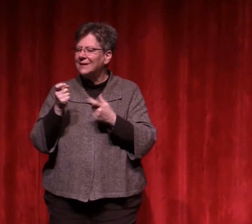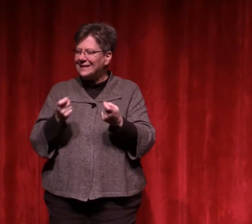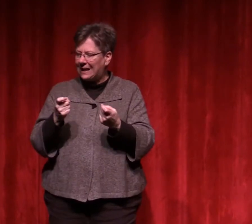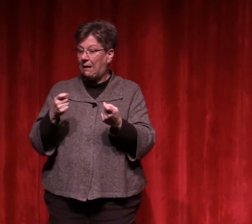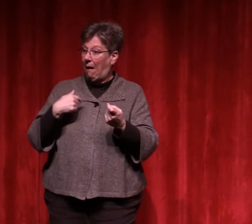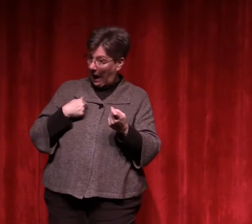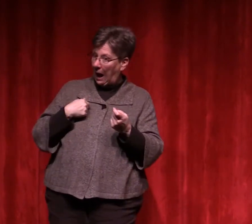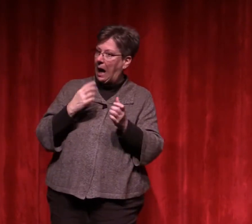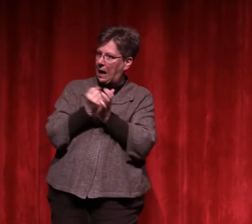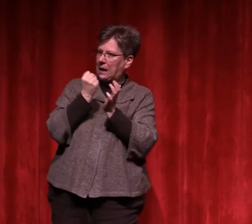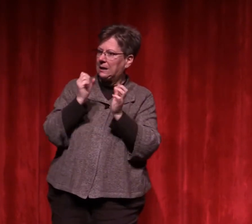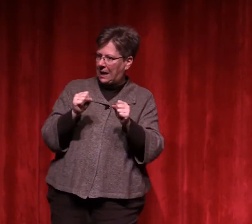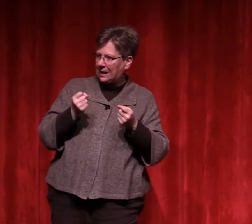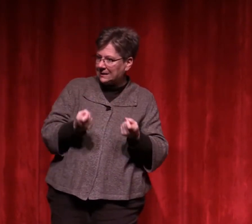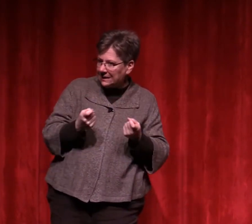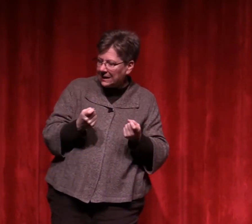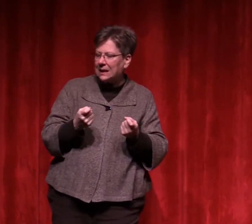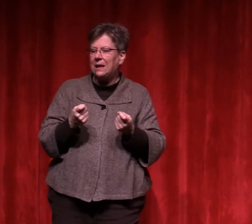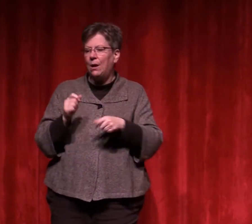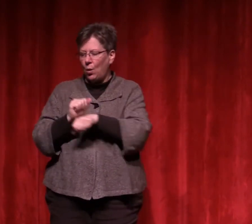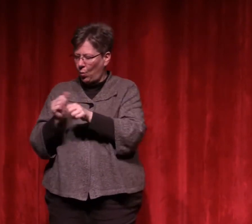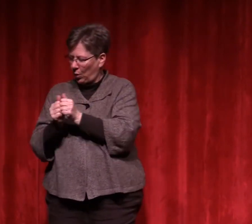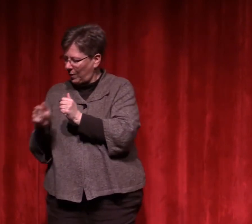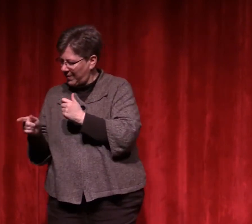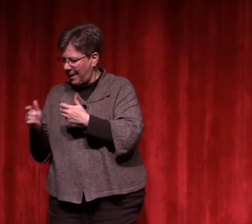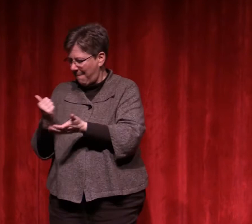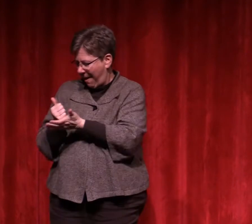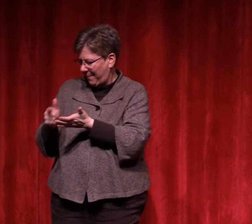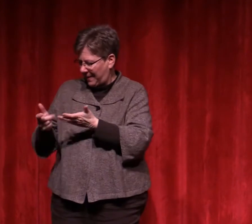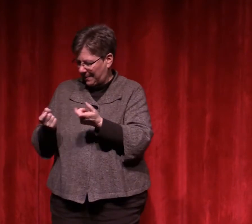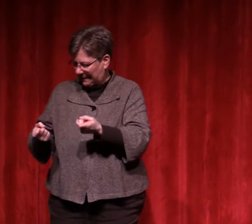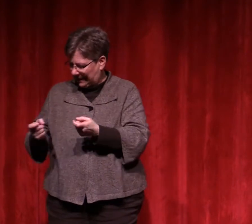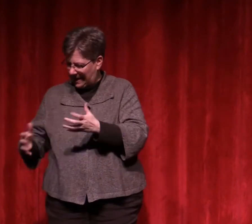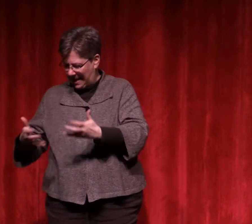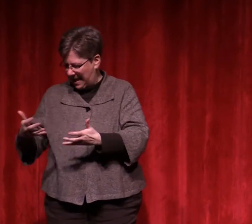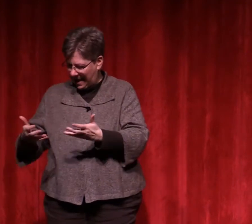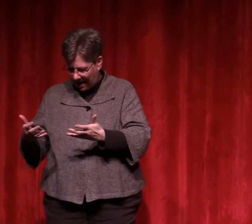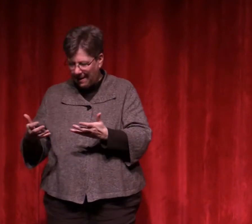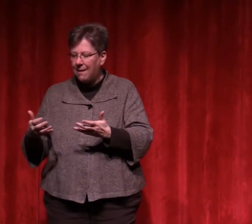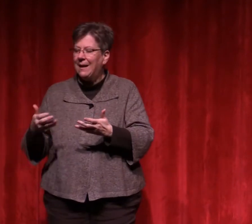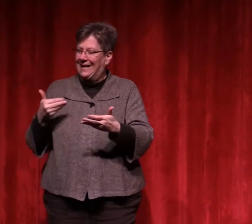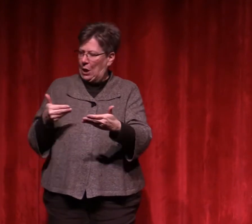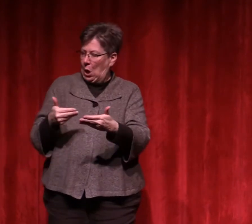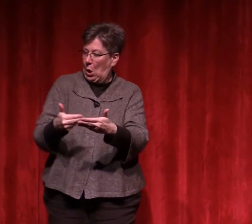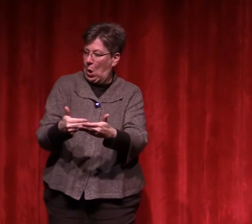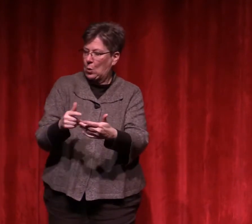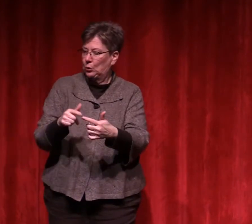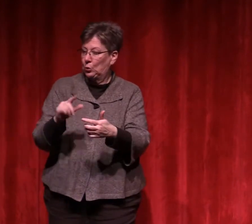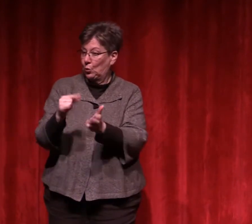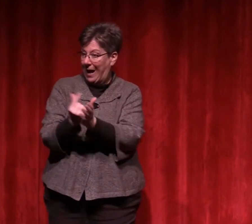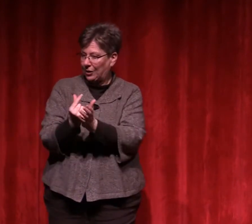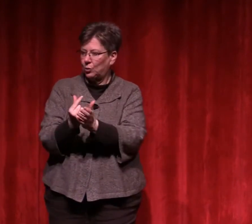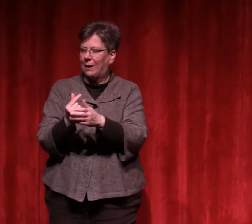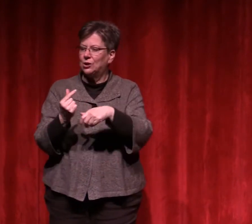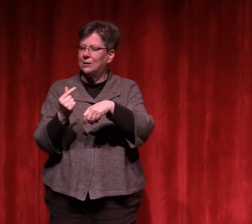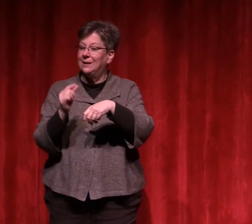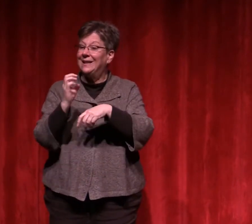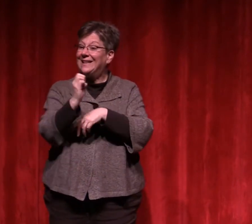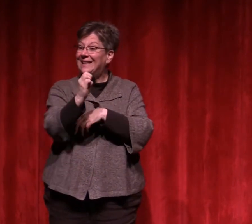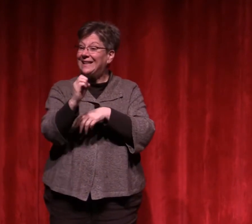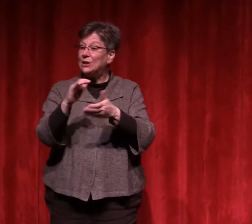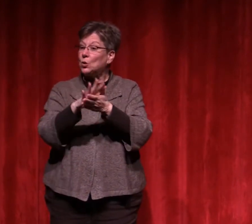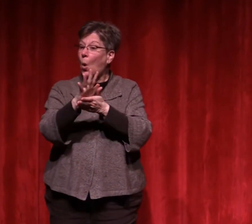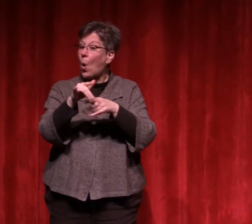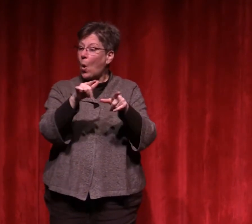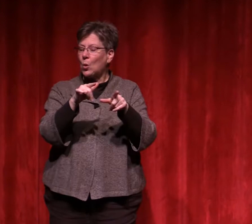ski, win. So I started getting close to graduation time. East Coast was calling again. I found